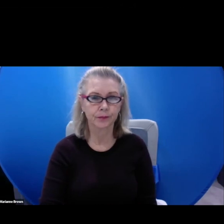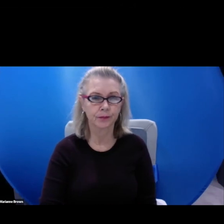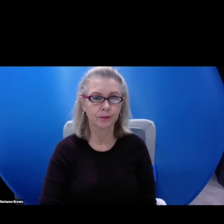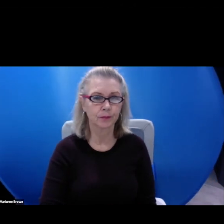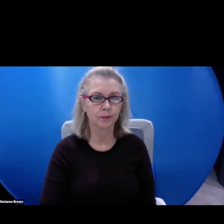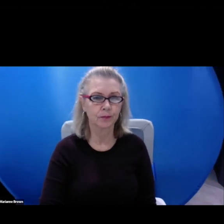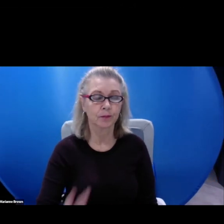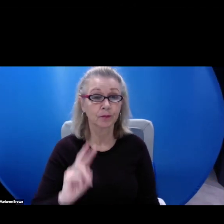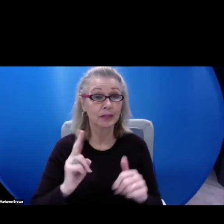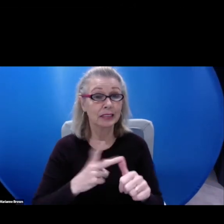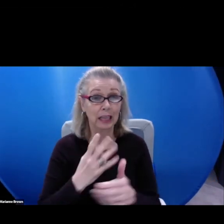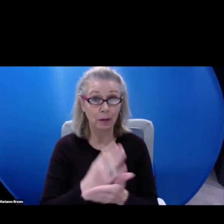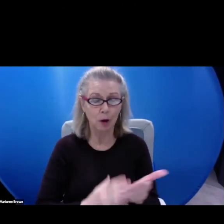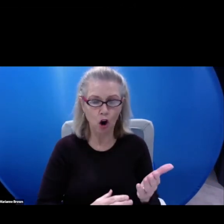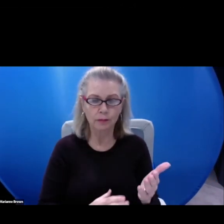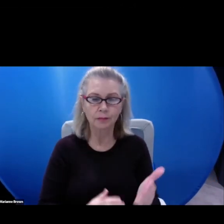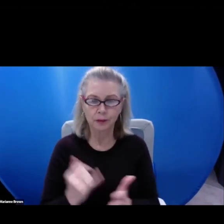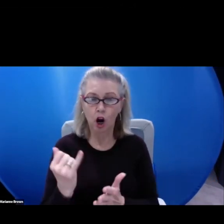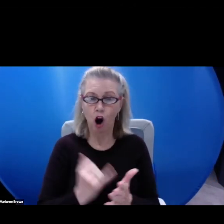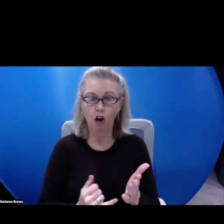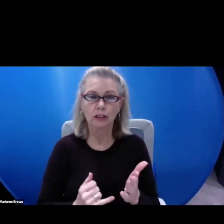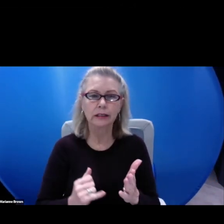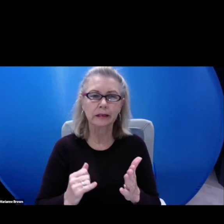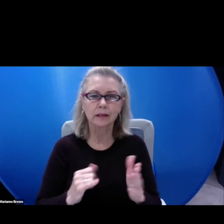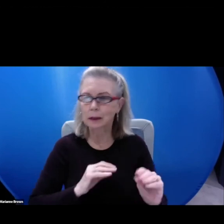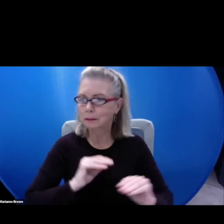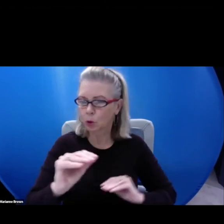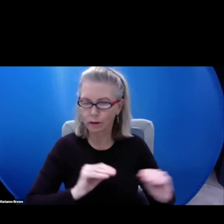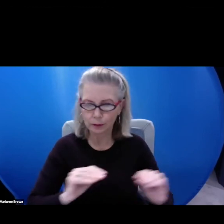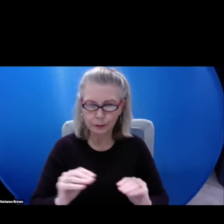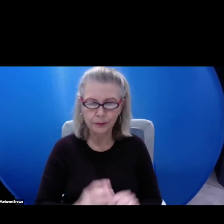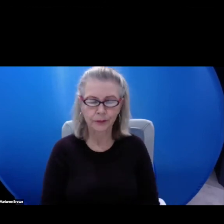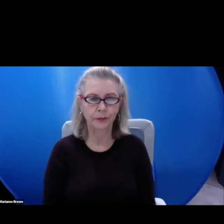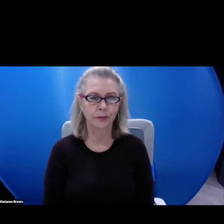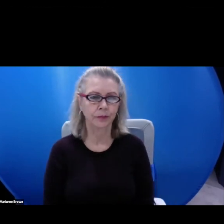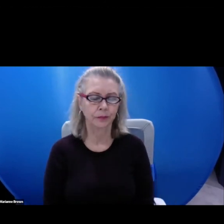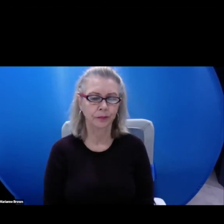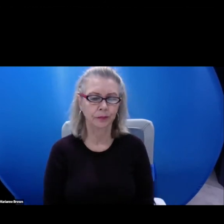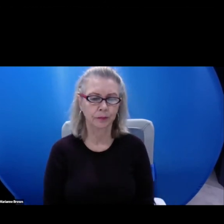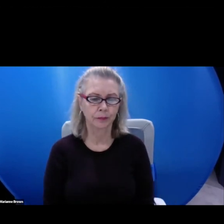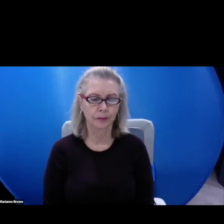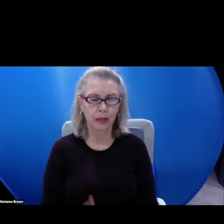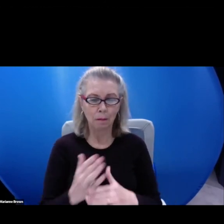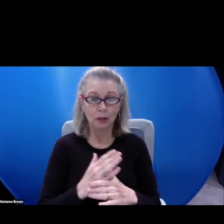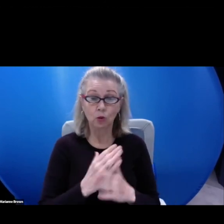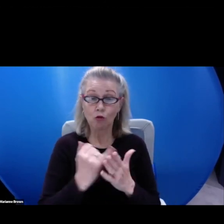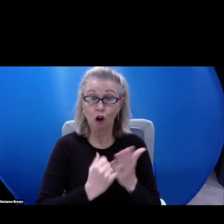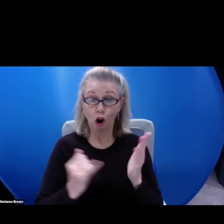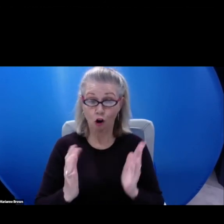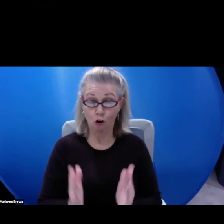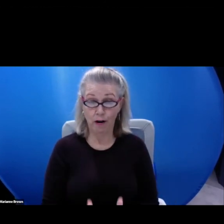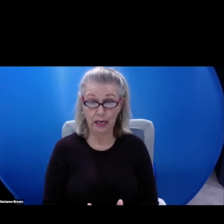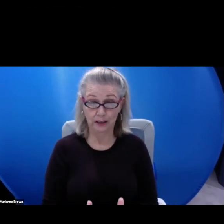Second part, artist mobility, a pendulum between rural and urban. In many cases,